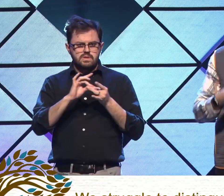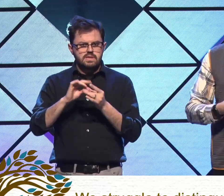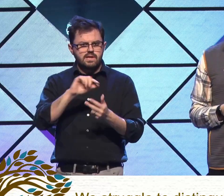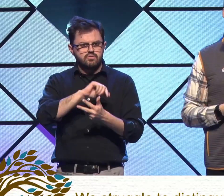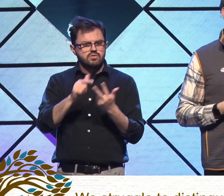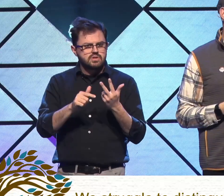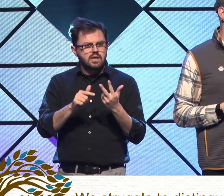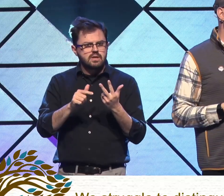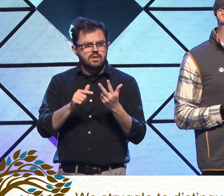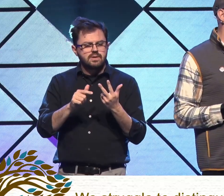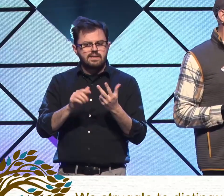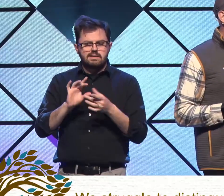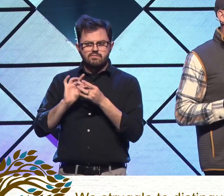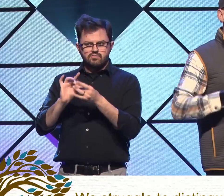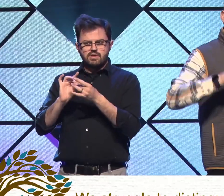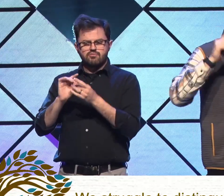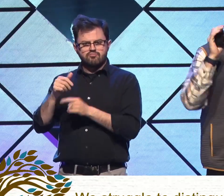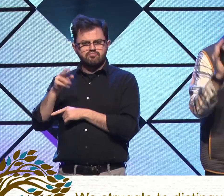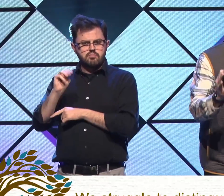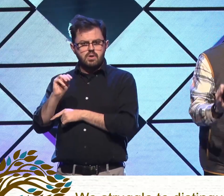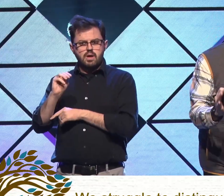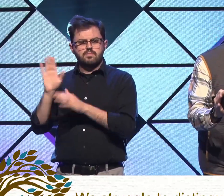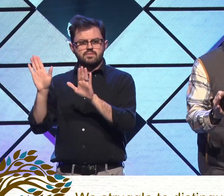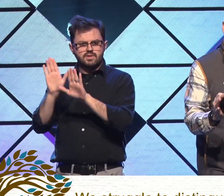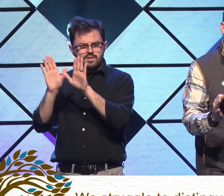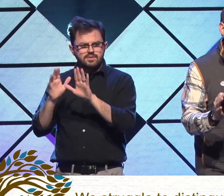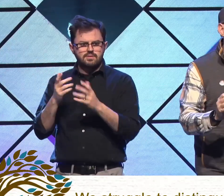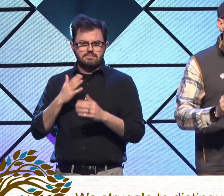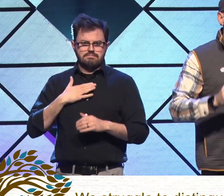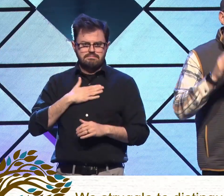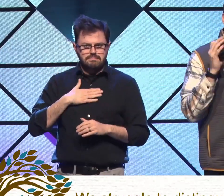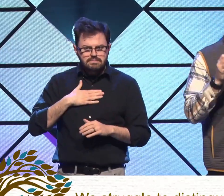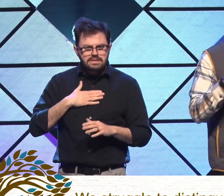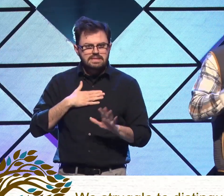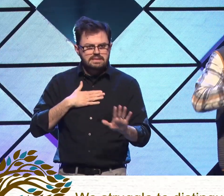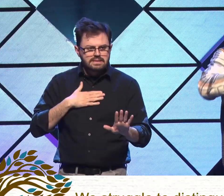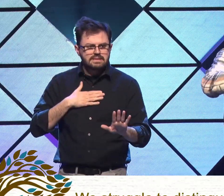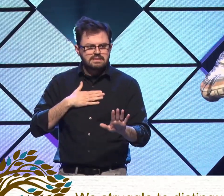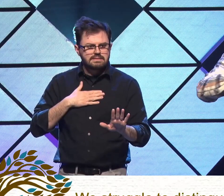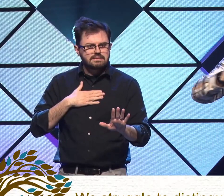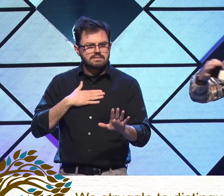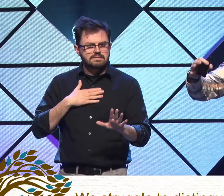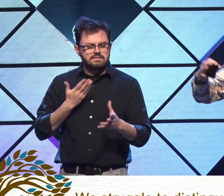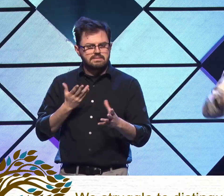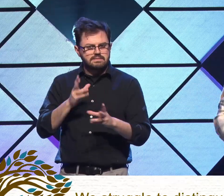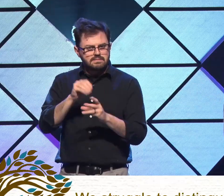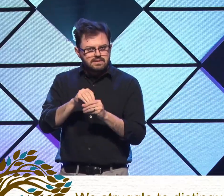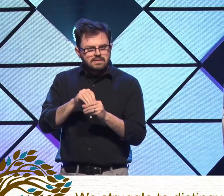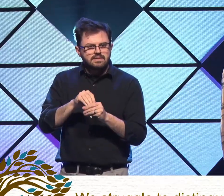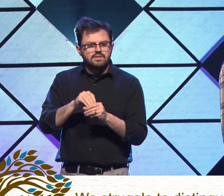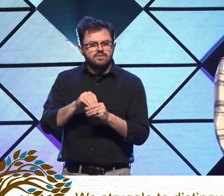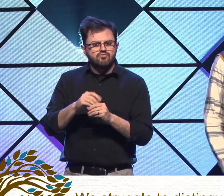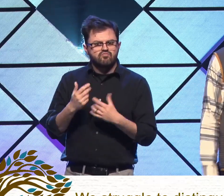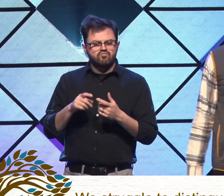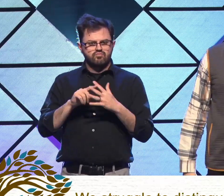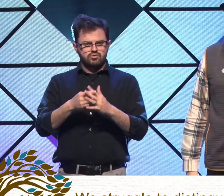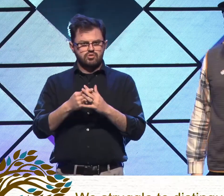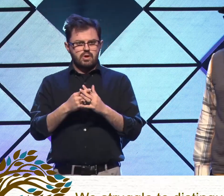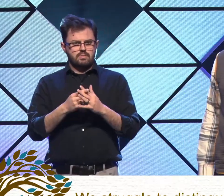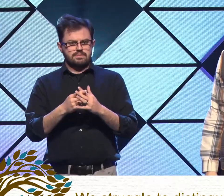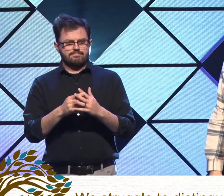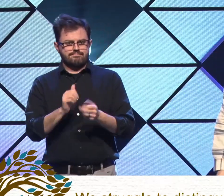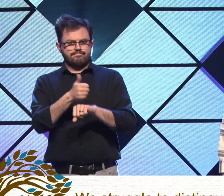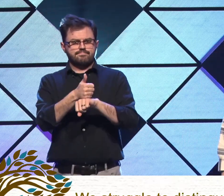Sunday teaches us, all right? So you got to kind of lean in with me, and we'll start with just kind of laying out some foundations here. So when we